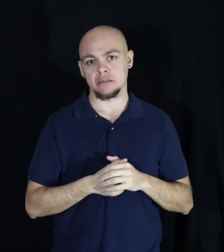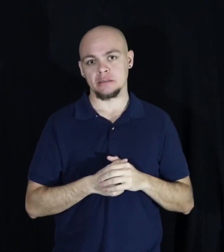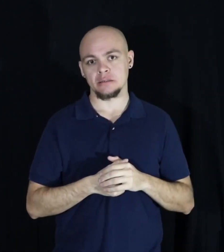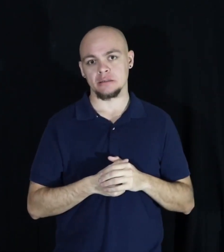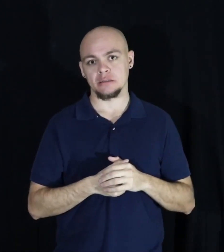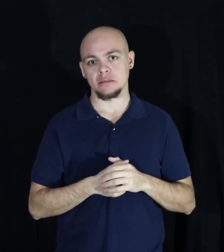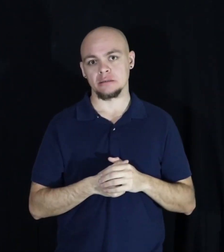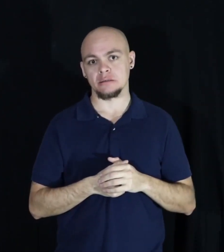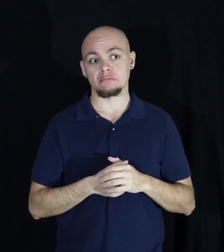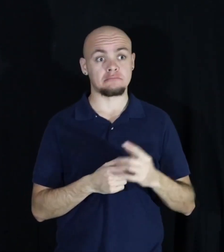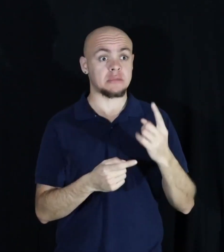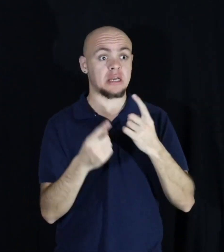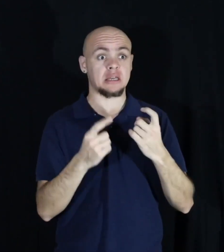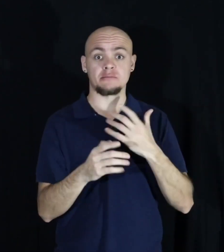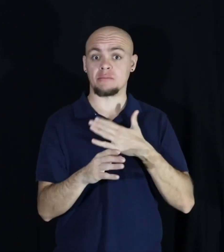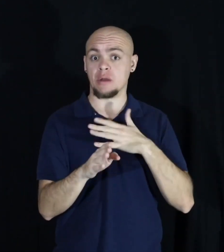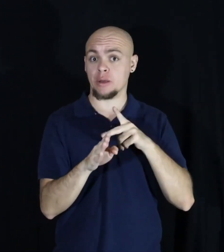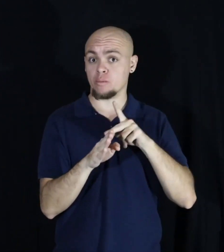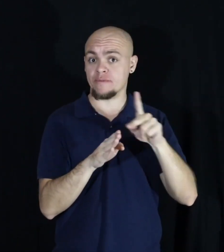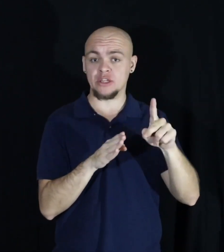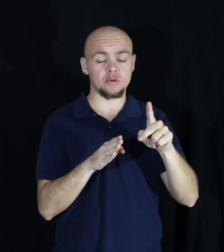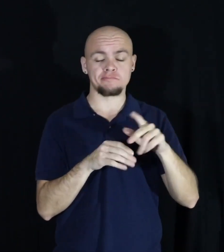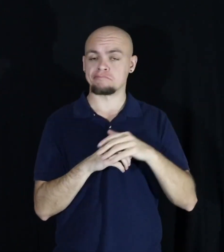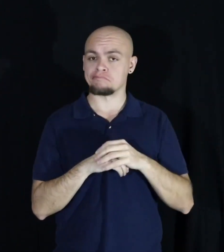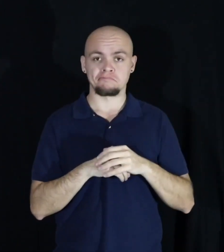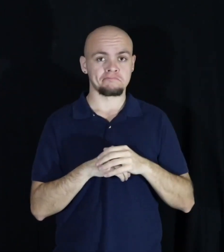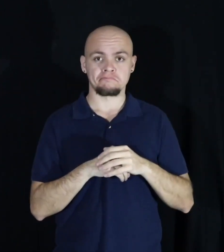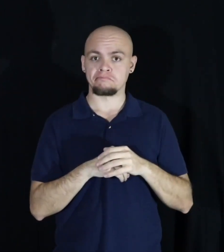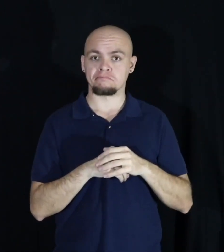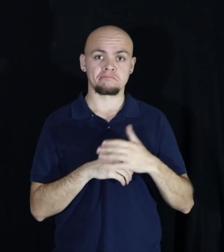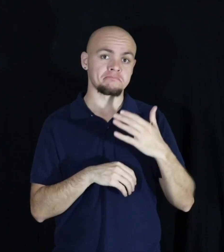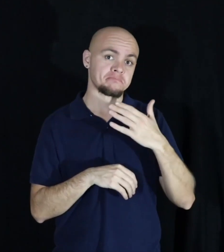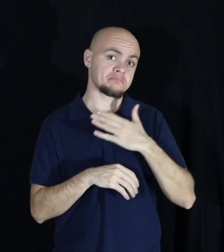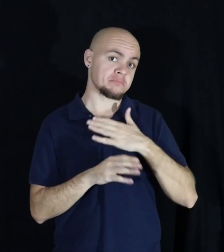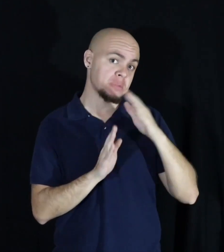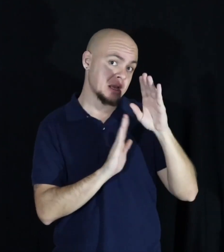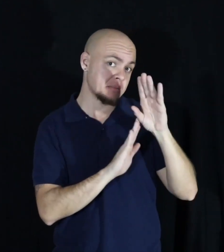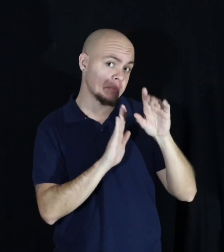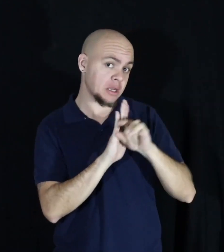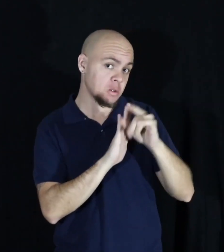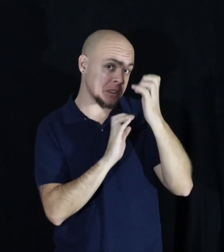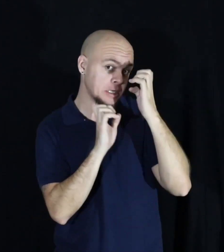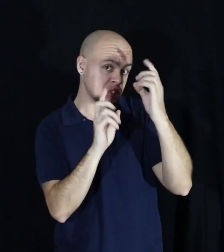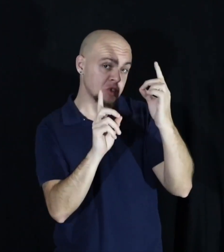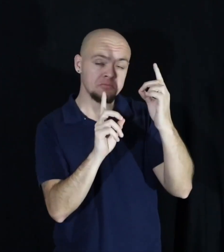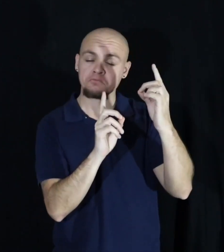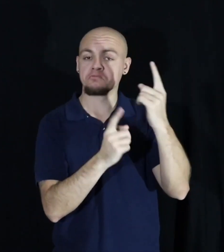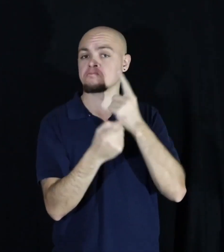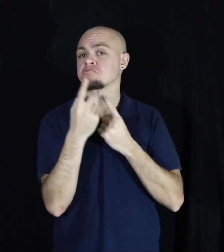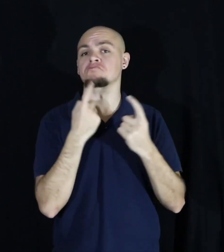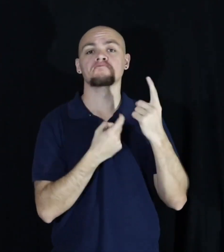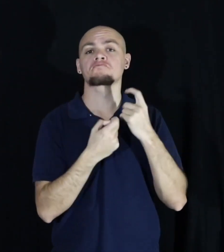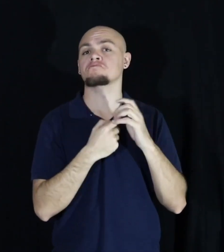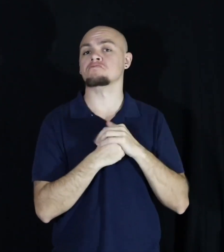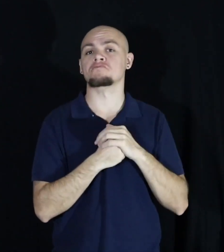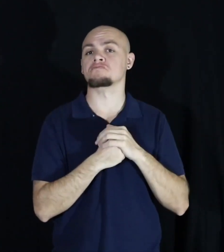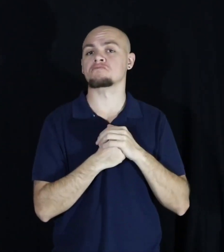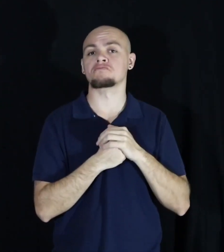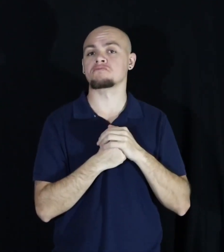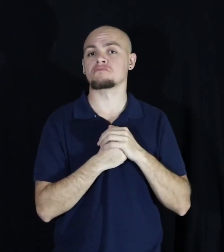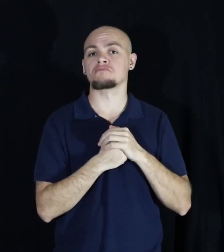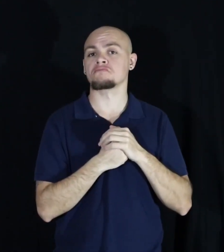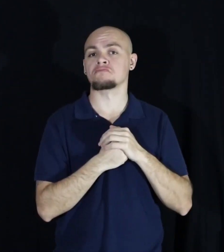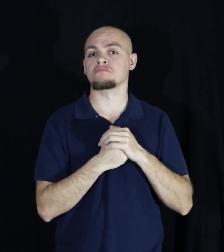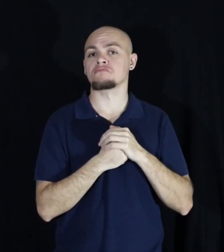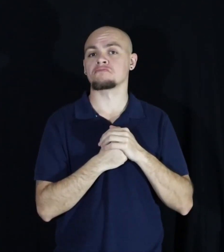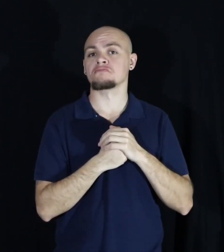No one asked me what my profession was, nor what my background education was, not even what I could or